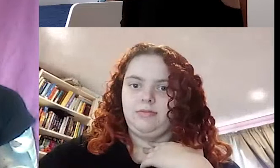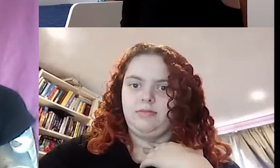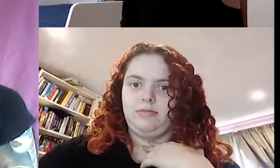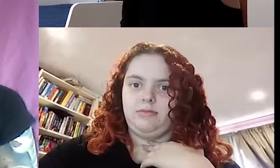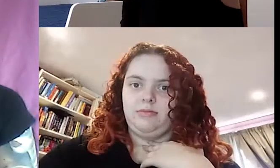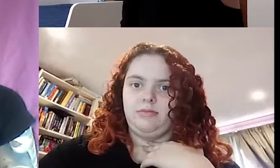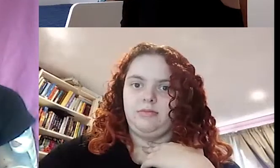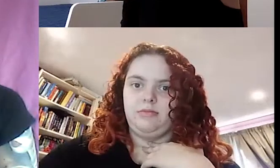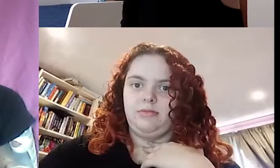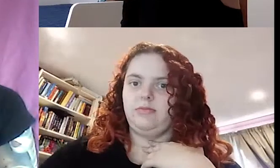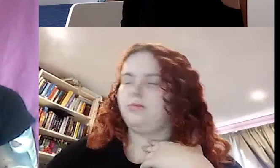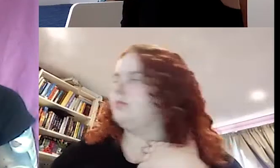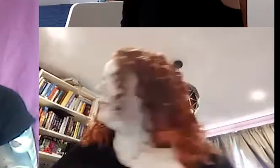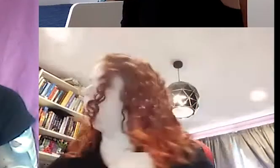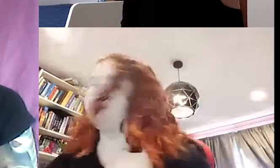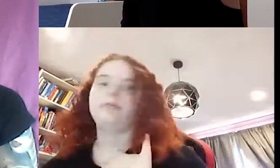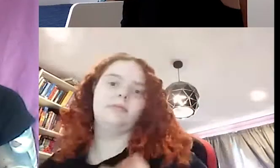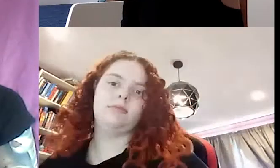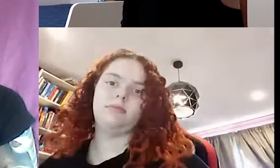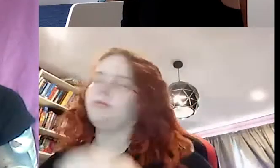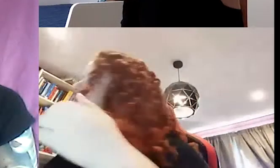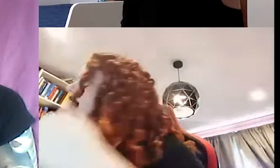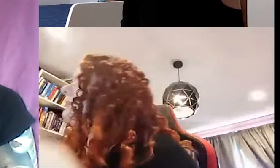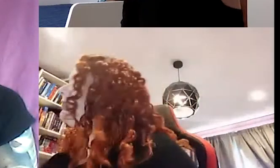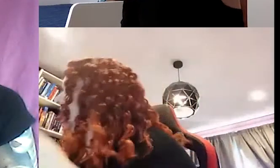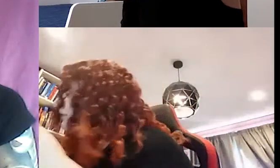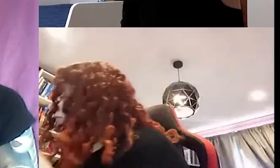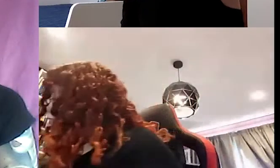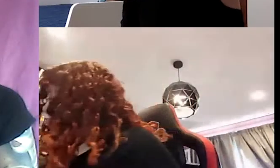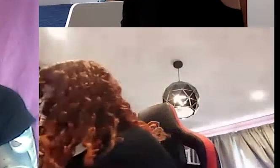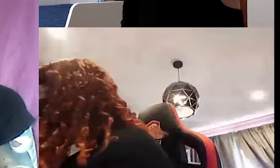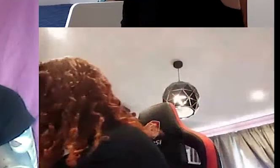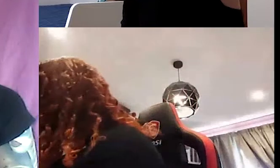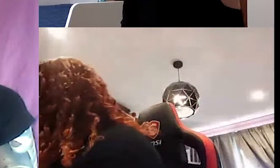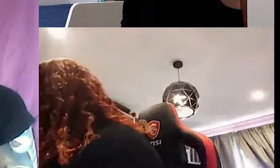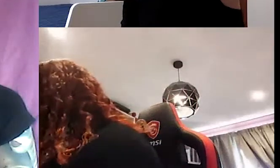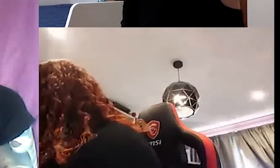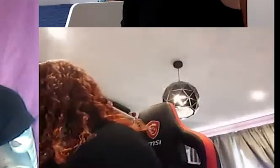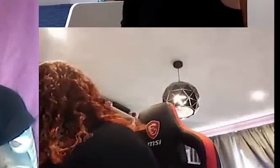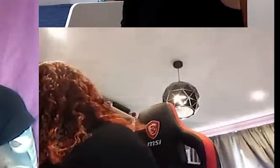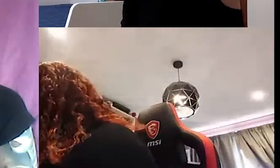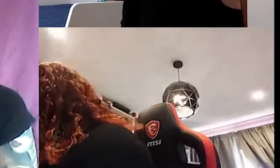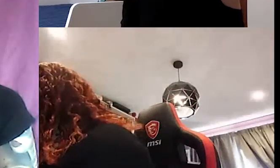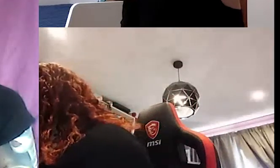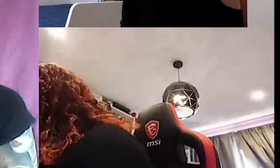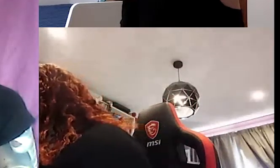4 Community Services at Wodonga TAFE and lead practitioner within the practice and assessment team